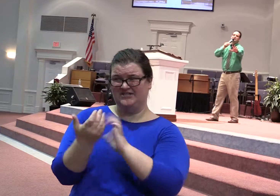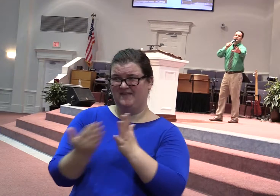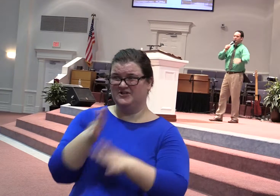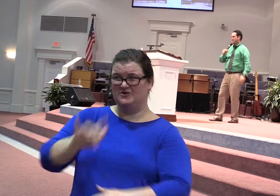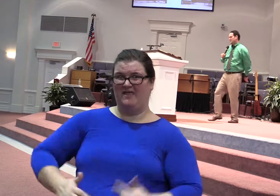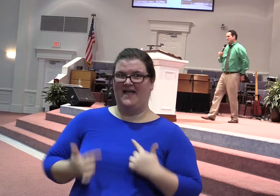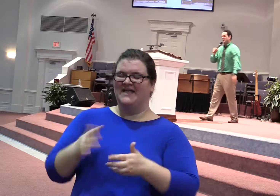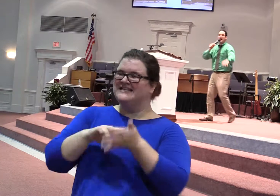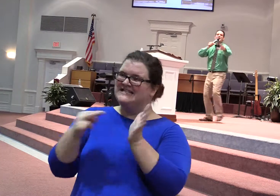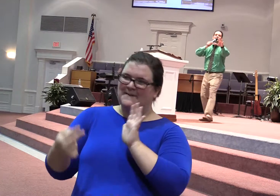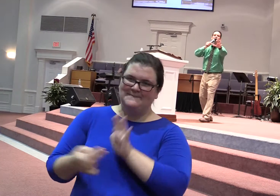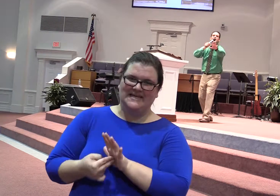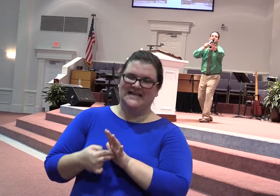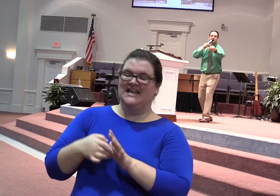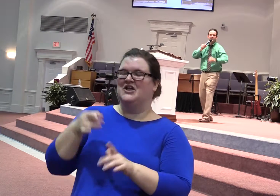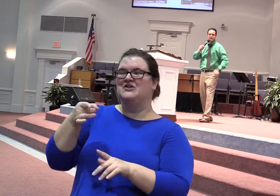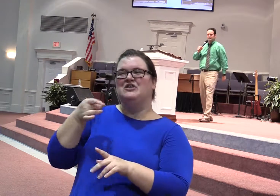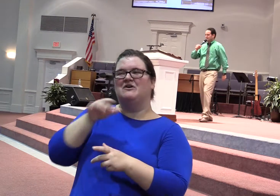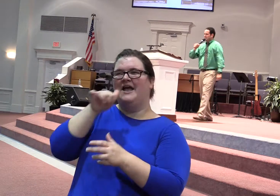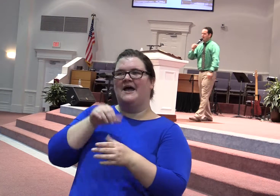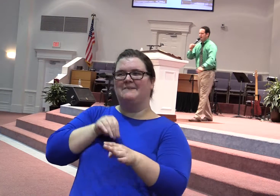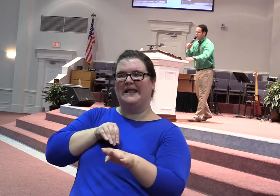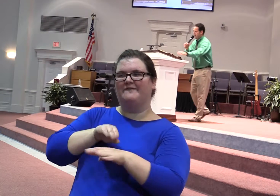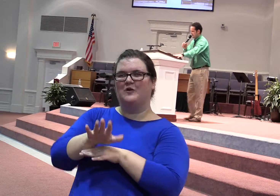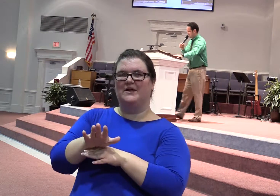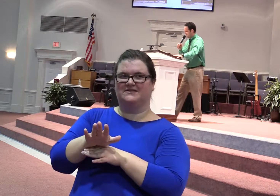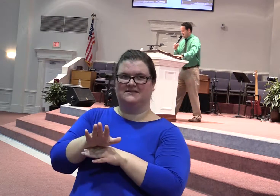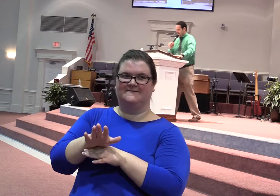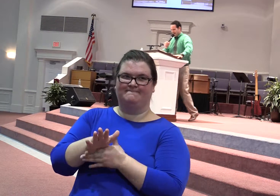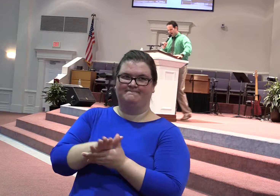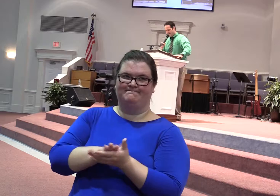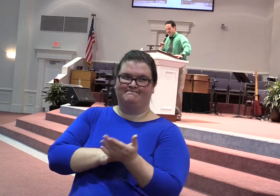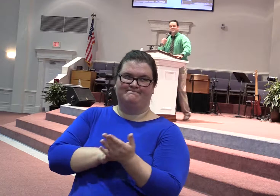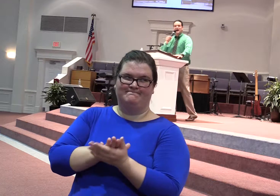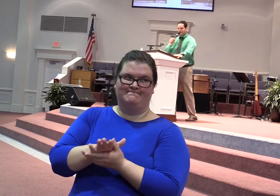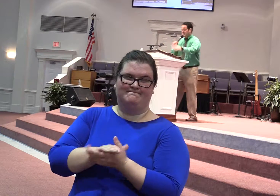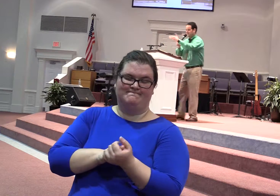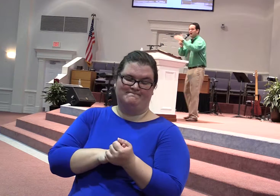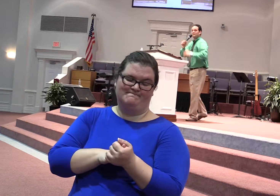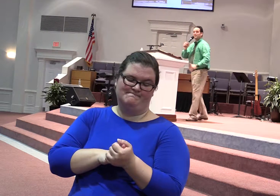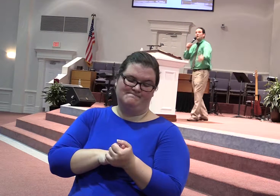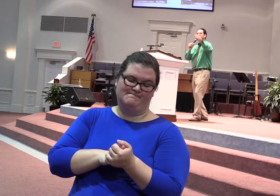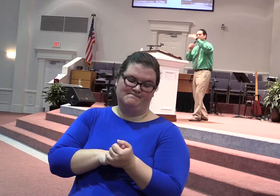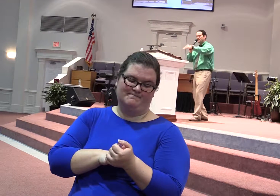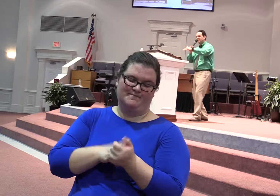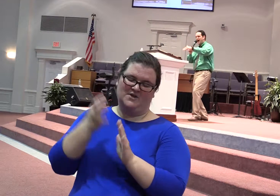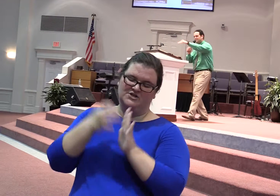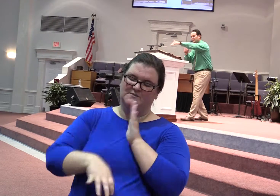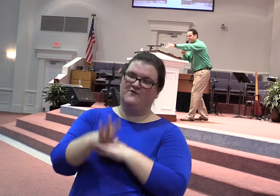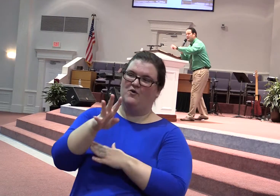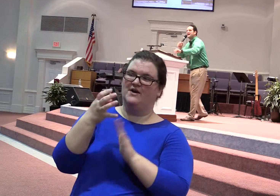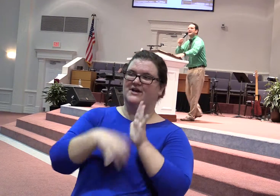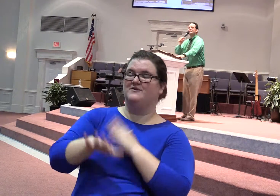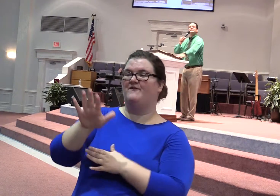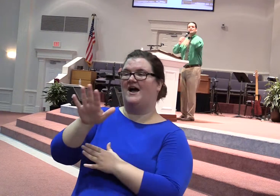Yes, yes. You're not being effective. Yes, yes. Hallelujah. Amen. Watch. This is chapter 4 and chapter 5,